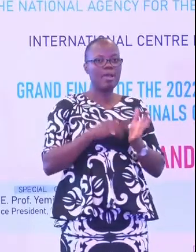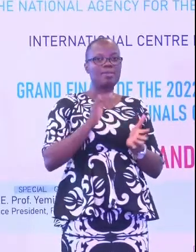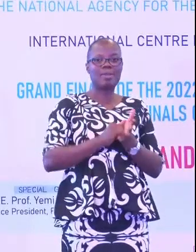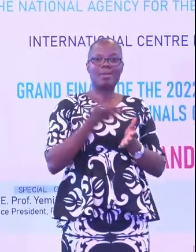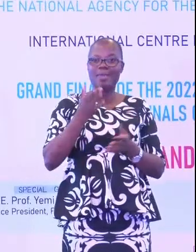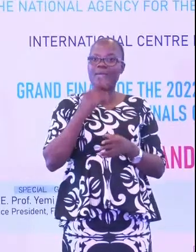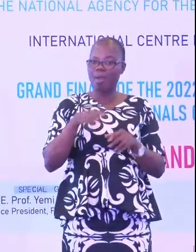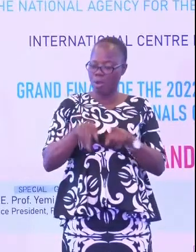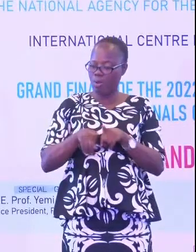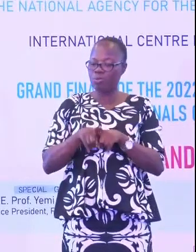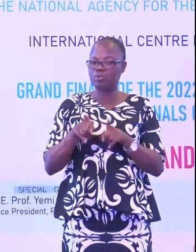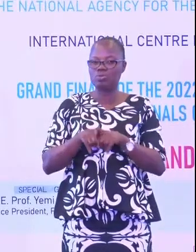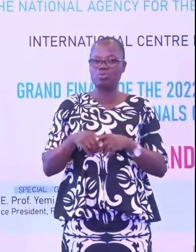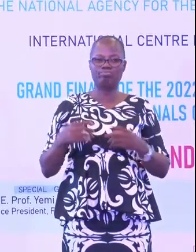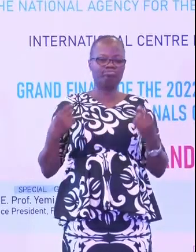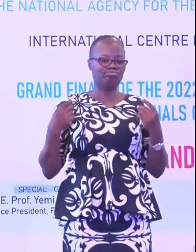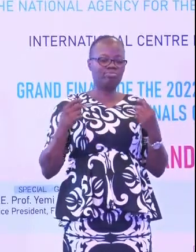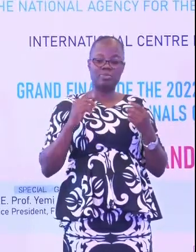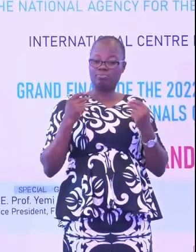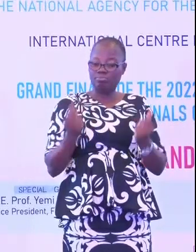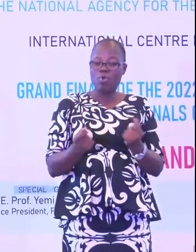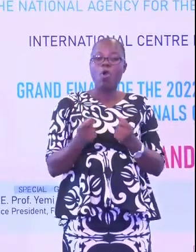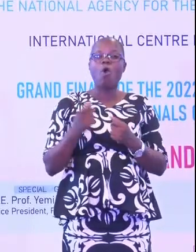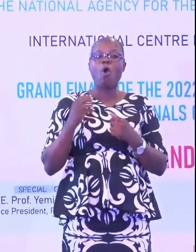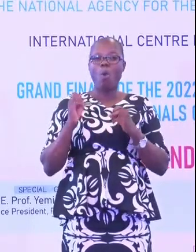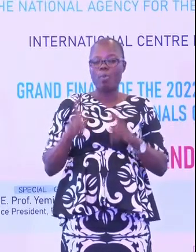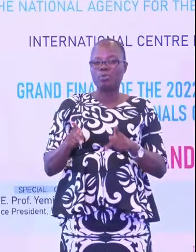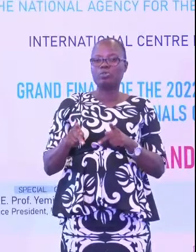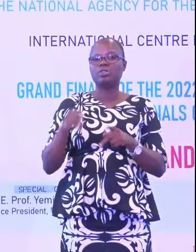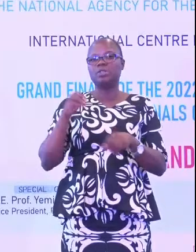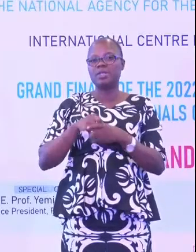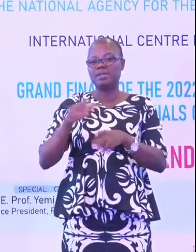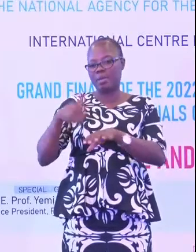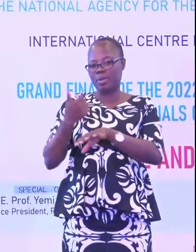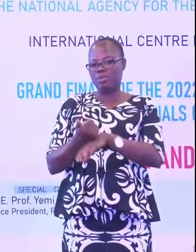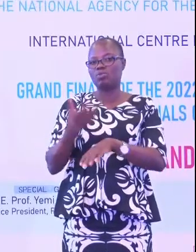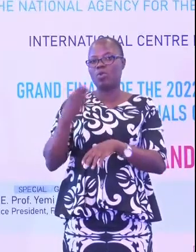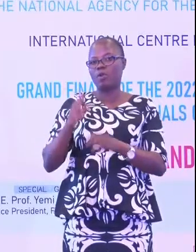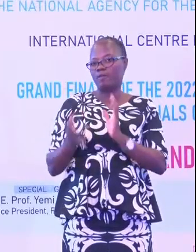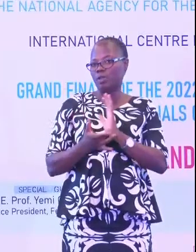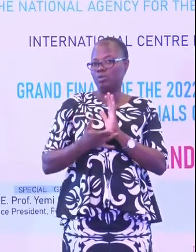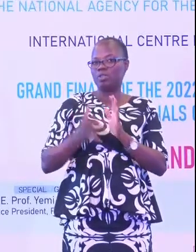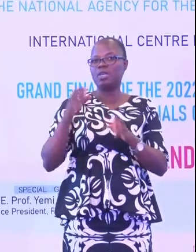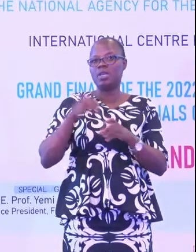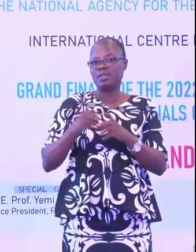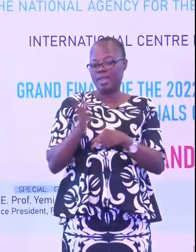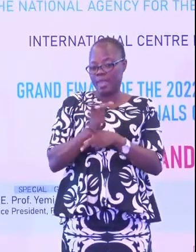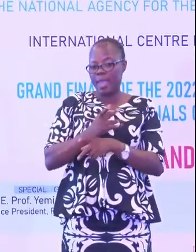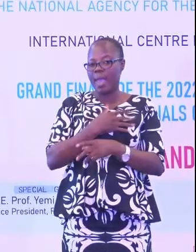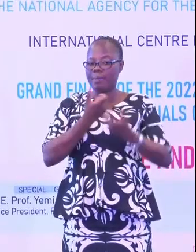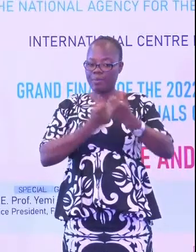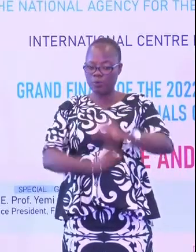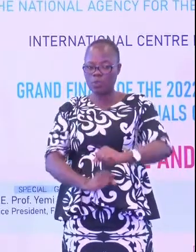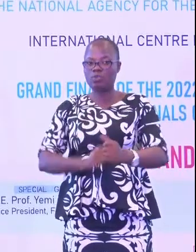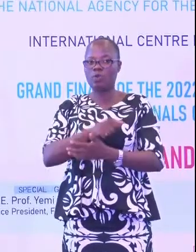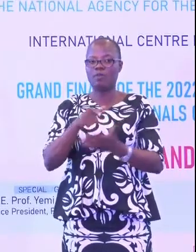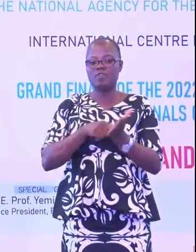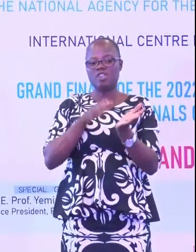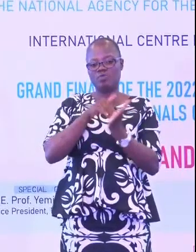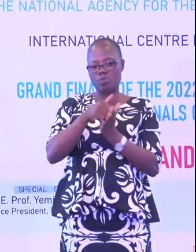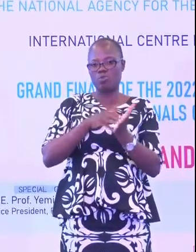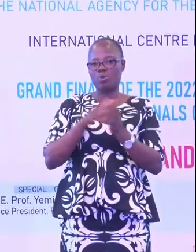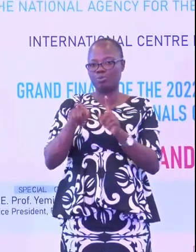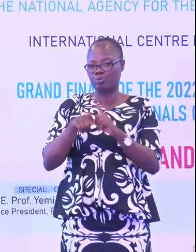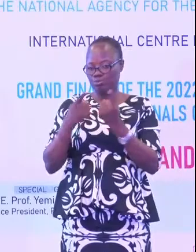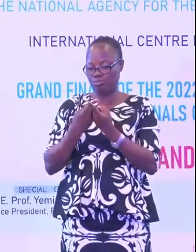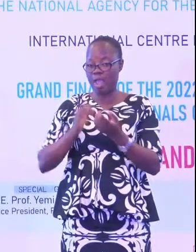are also tremendous opportunities in the application of technology in the care and protection of these vulnerable groups.